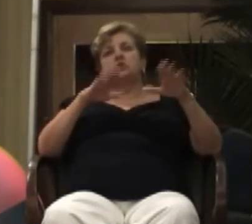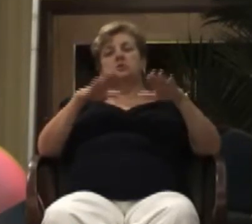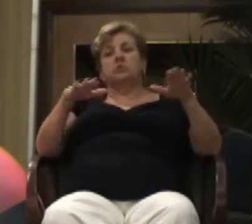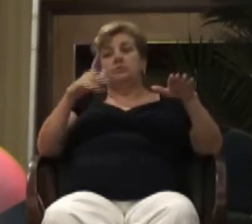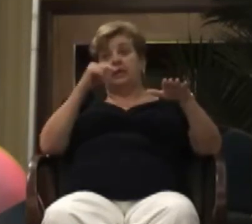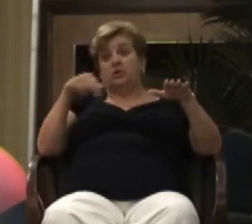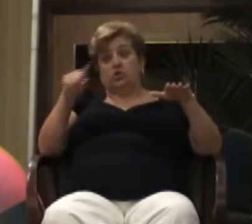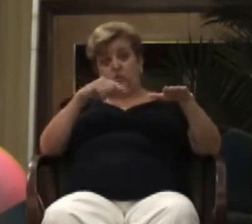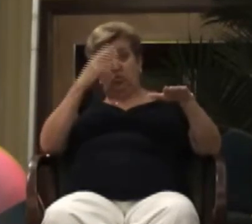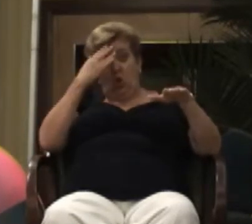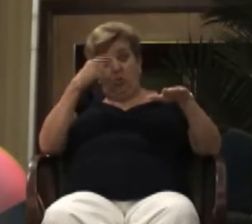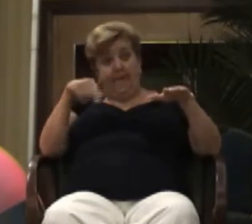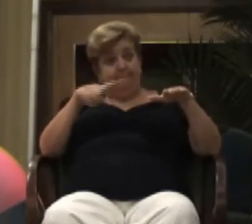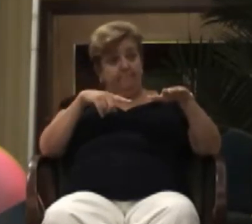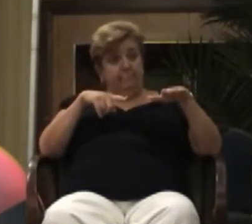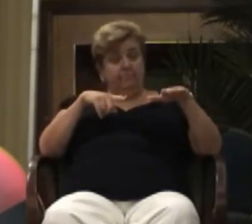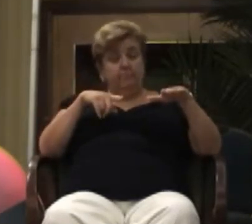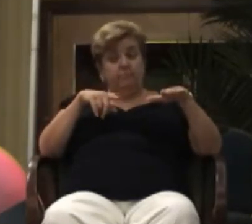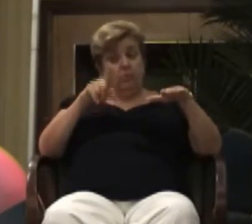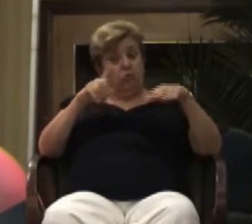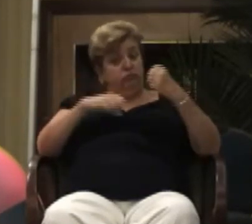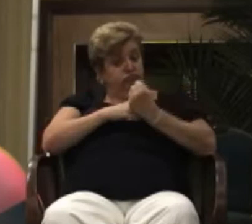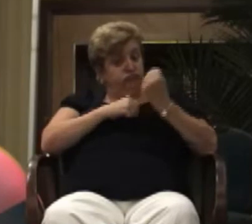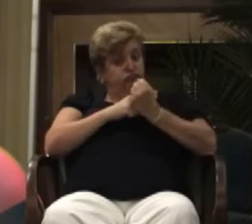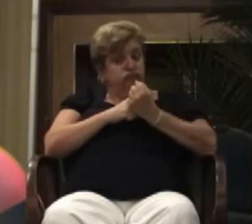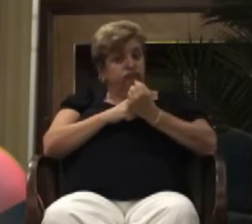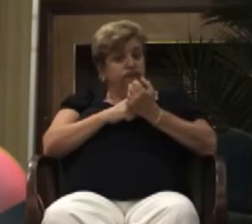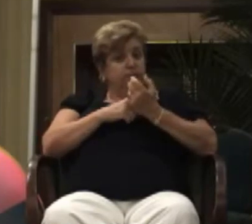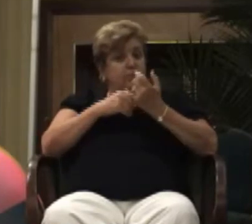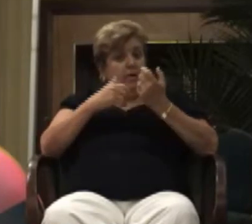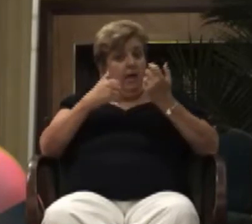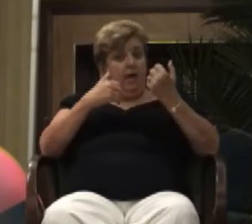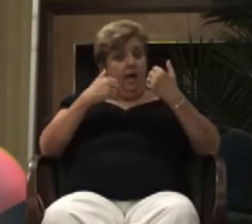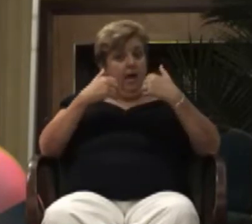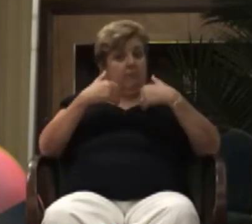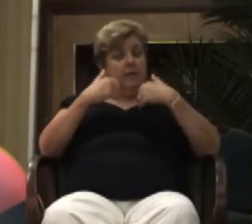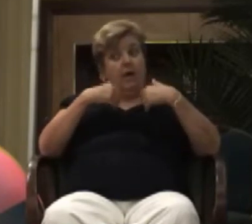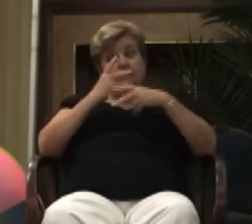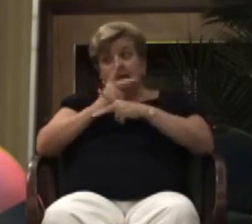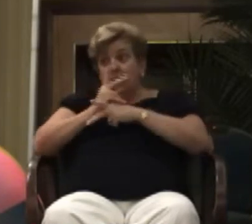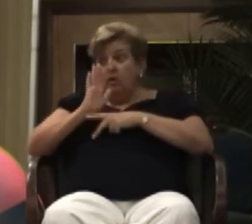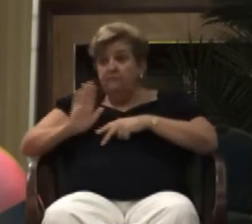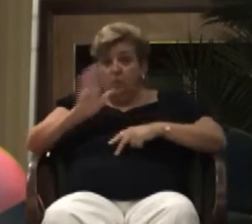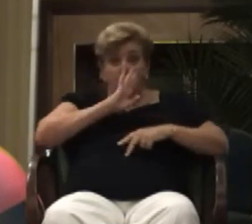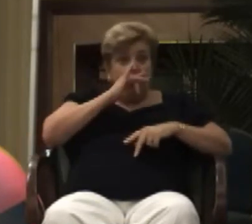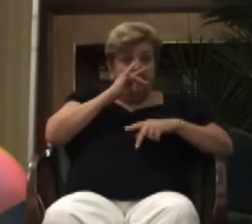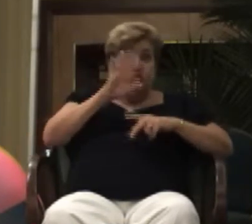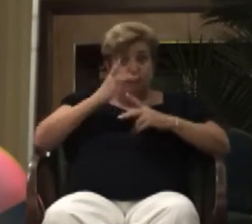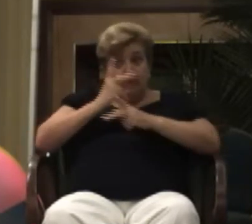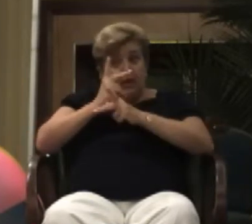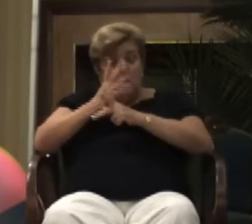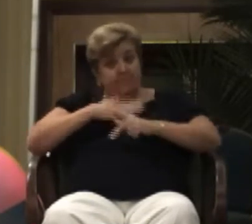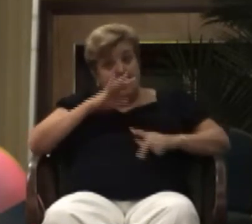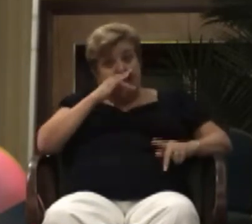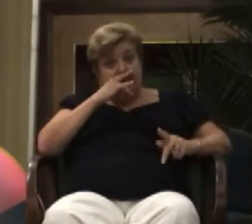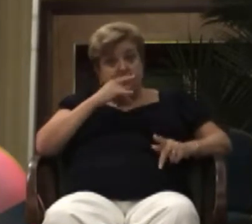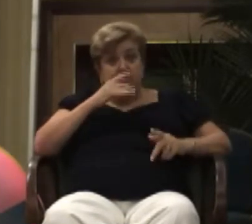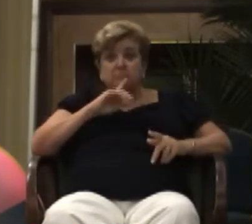them. You got their back. I got your kids back, okay? I mean, they're okay. I know they're going to be okay.